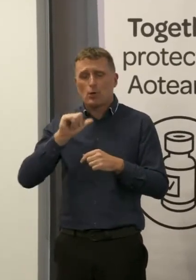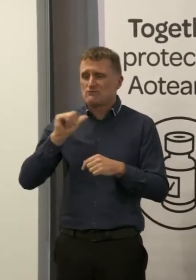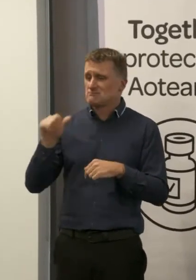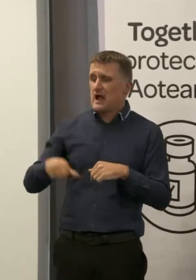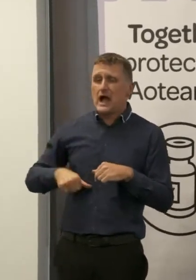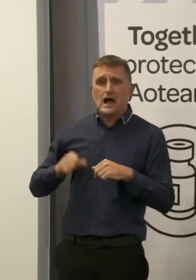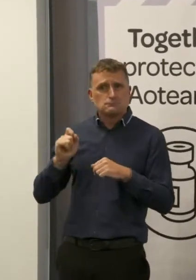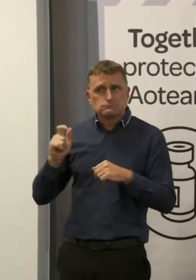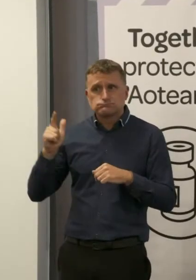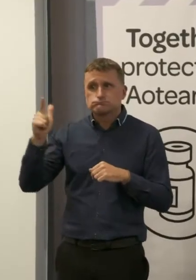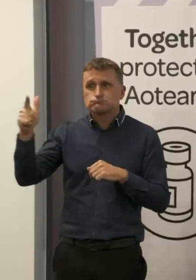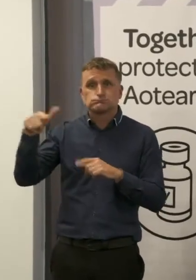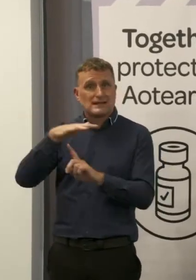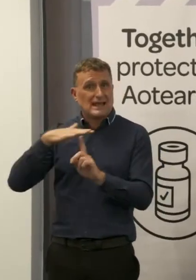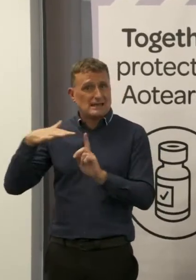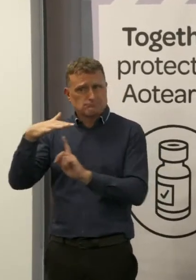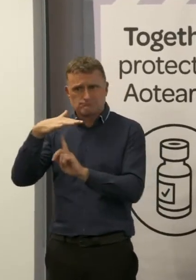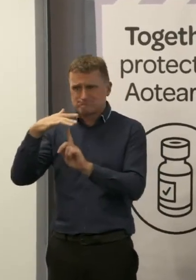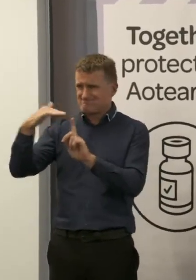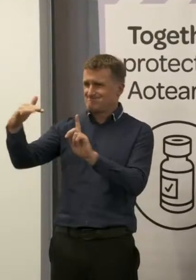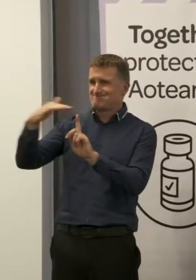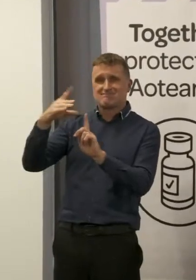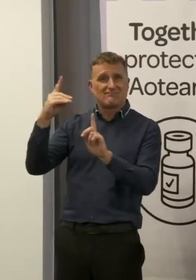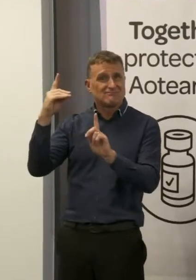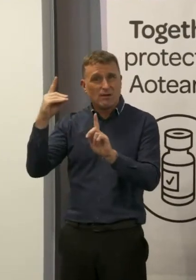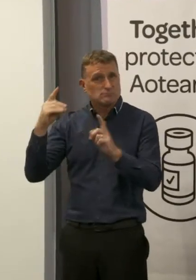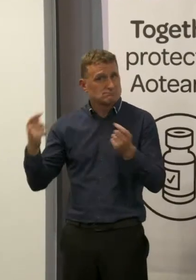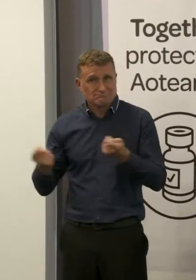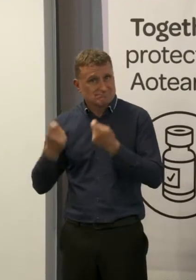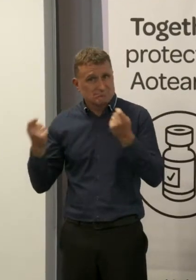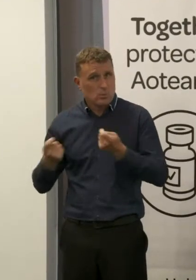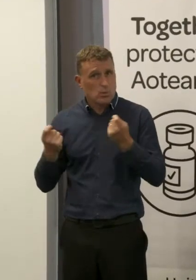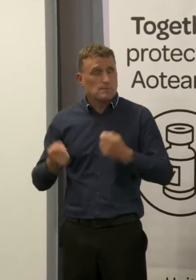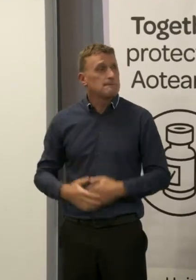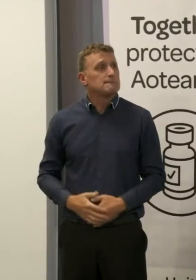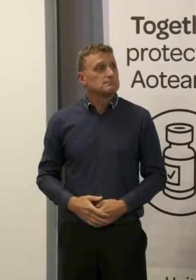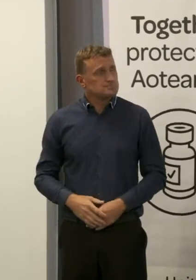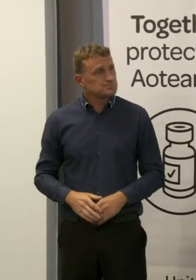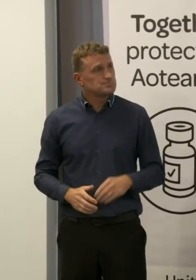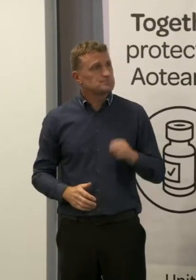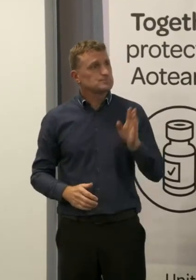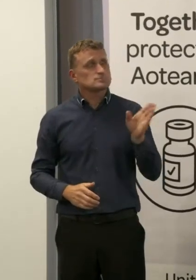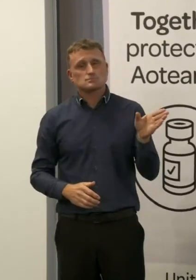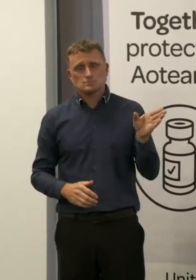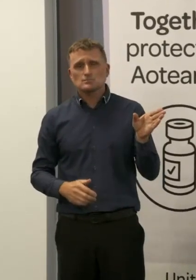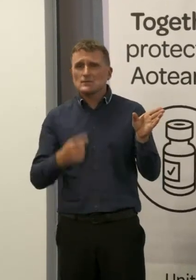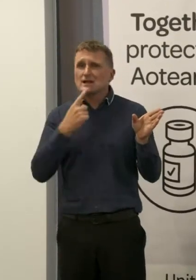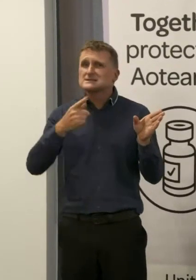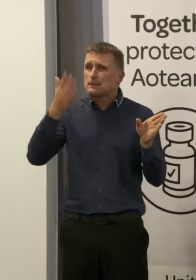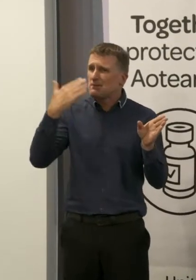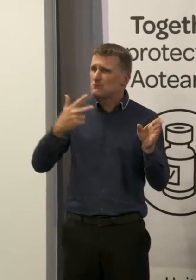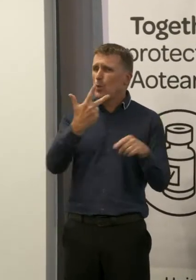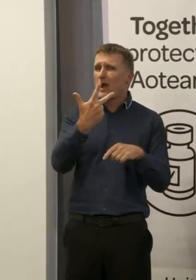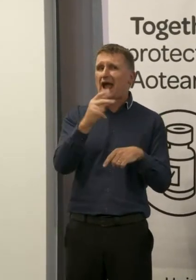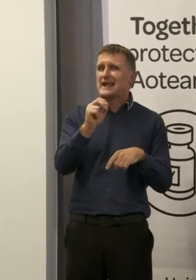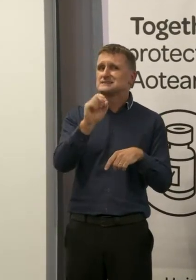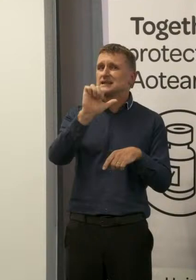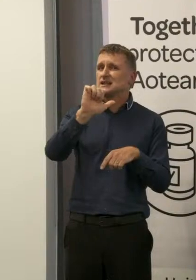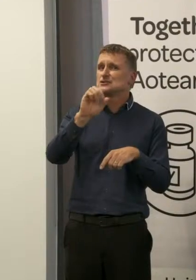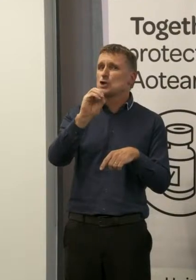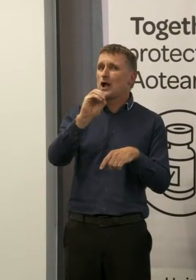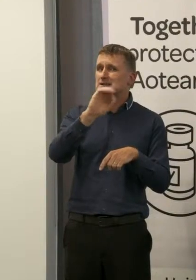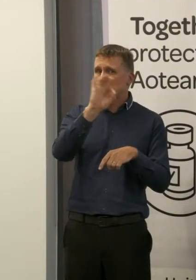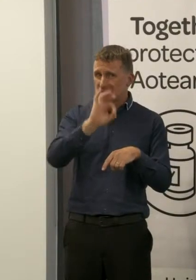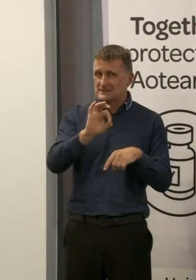the way we've designed the services, as Joe touched on, this allows for those 80 or 90% of New Zealanders that can